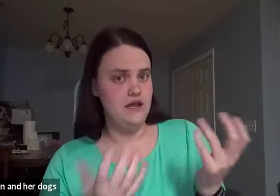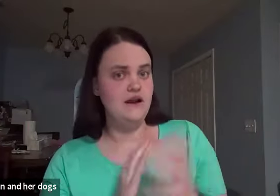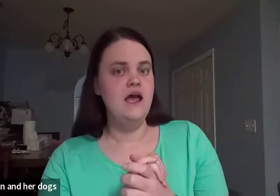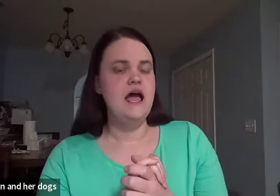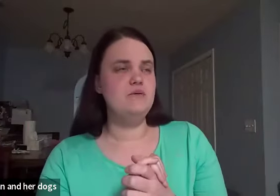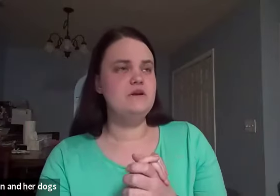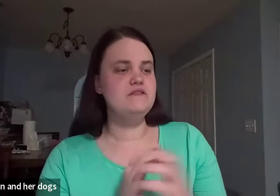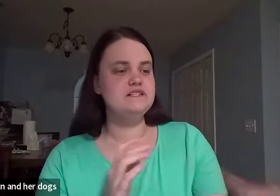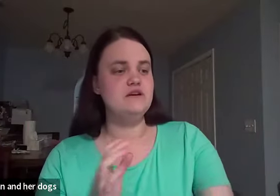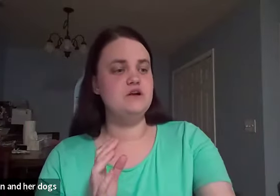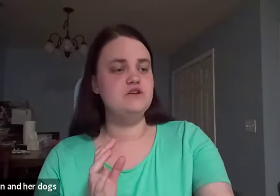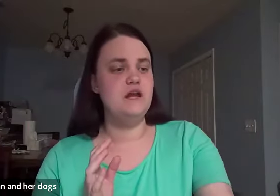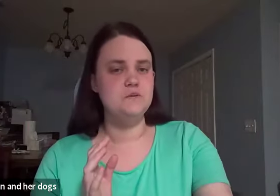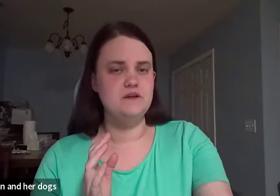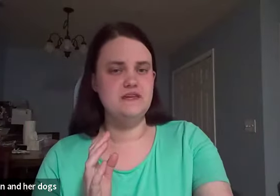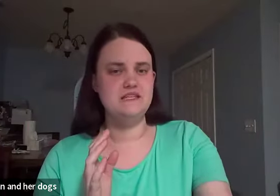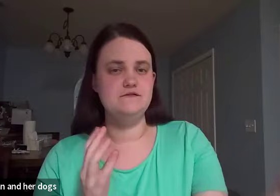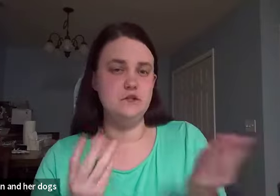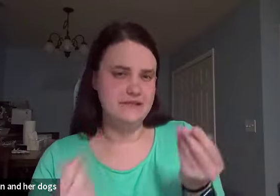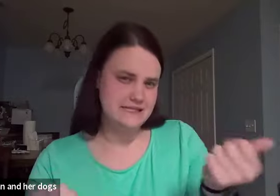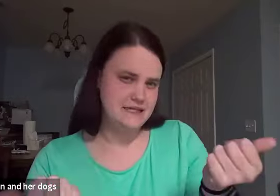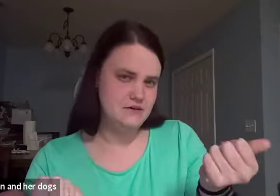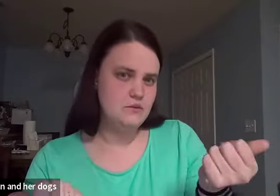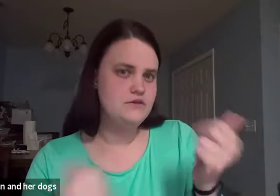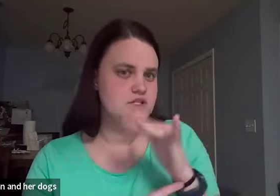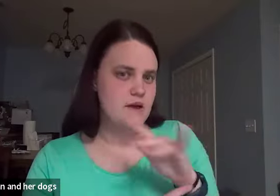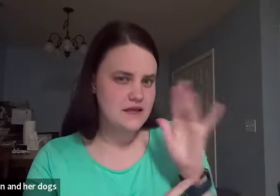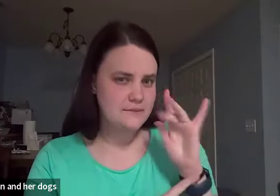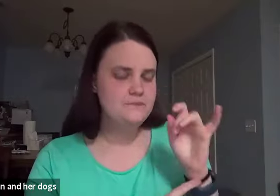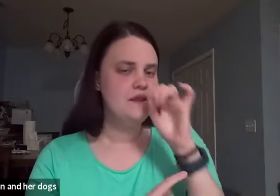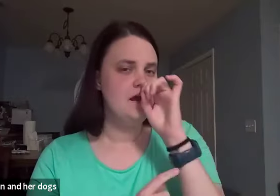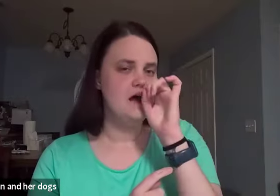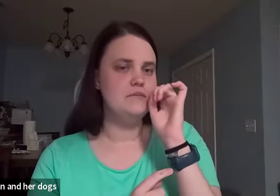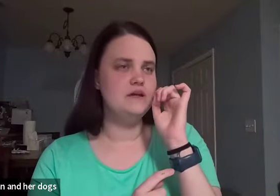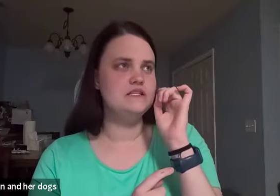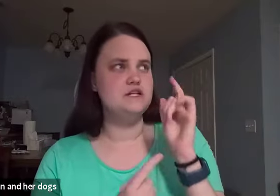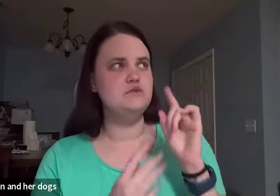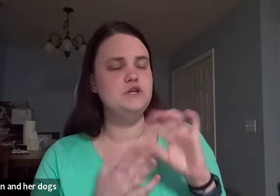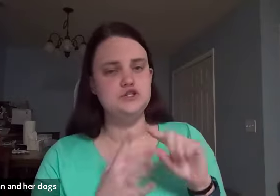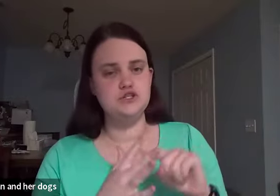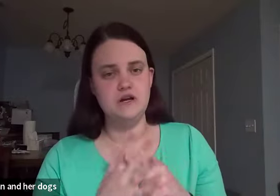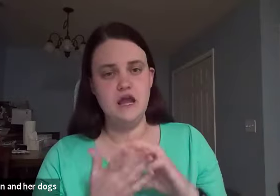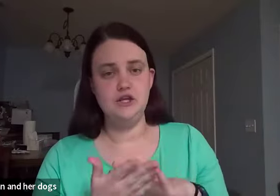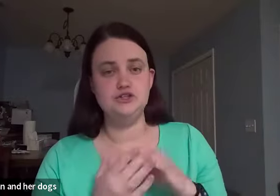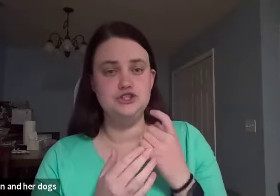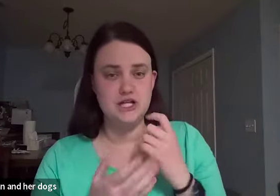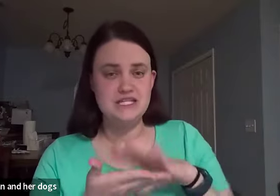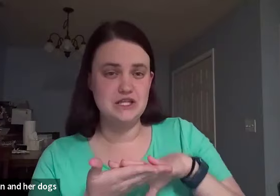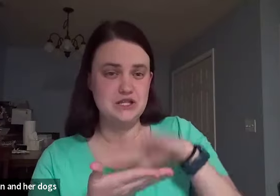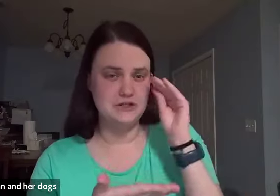lot. And one of the things that also it helps with is fluency with your spelling. Especially when you're starting out and you're just